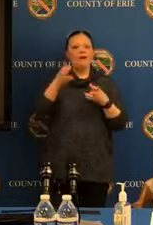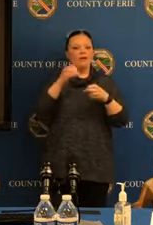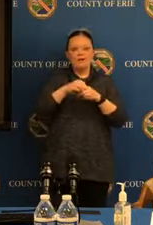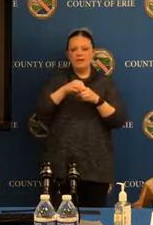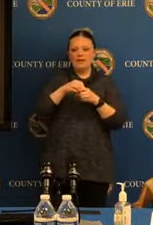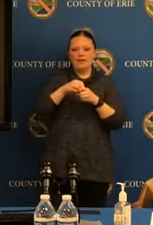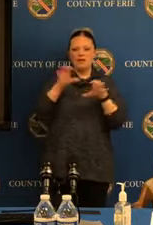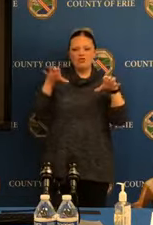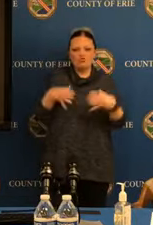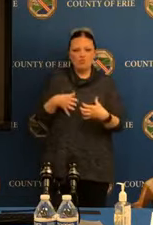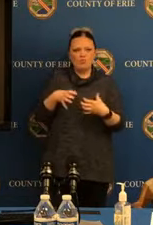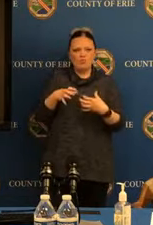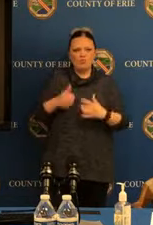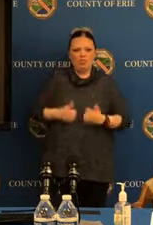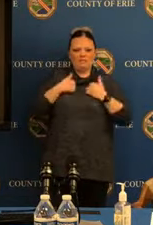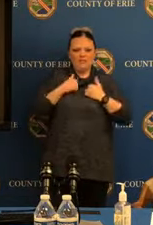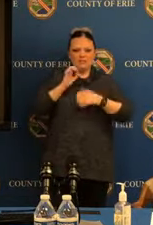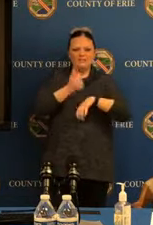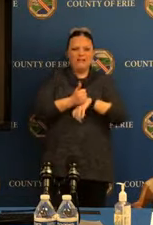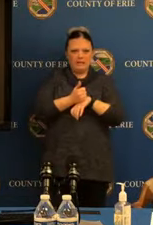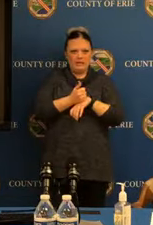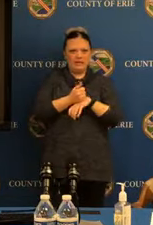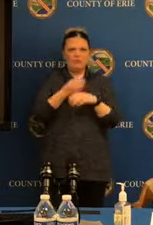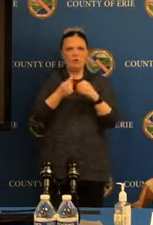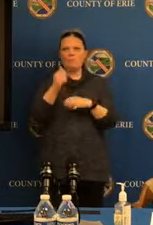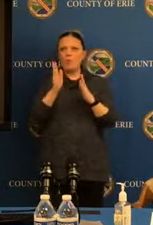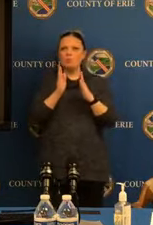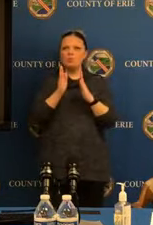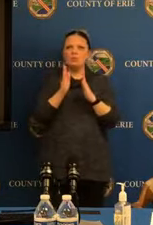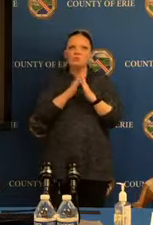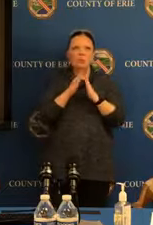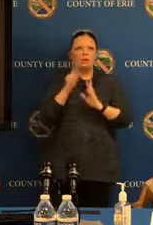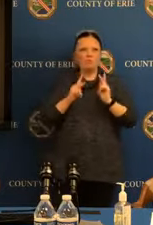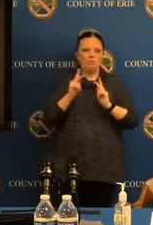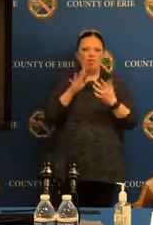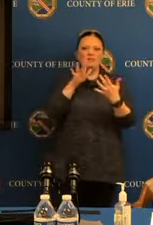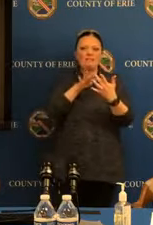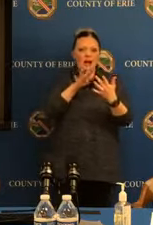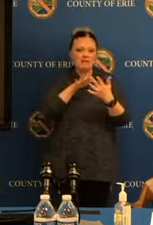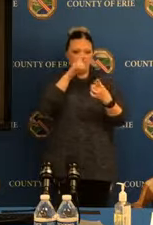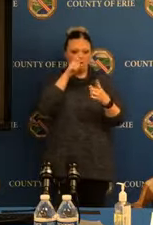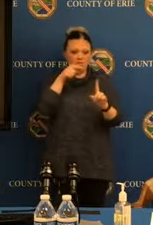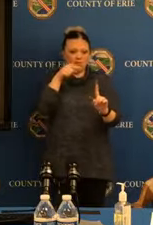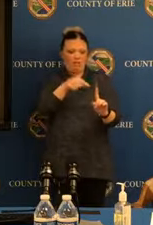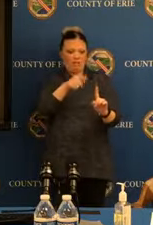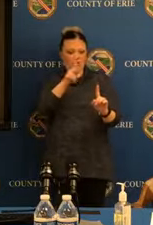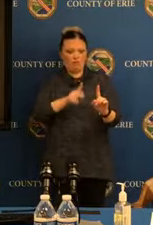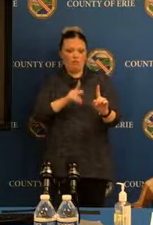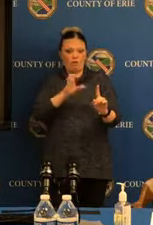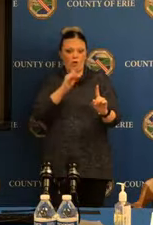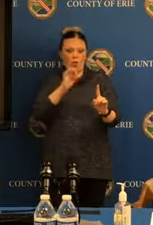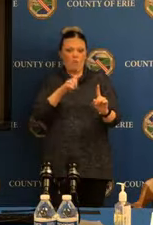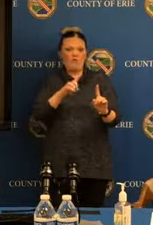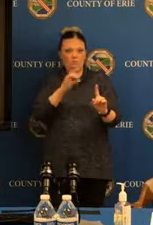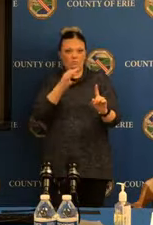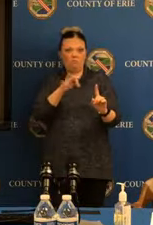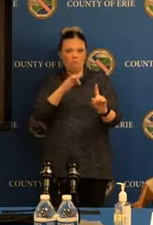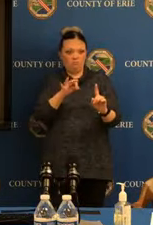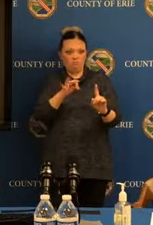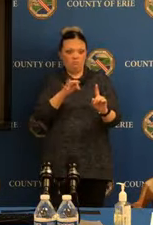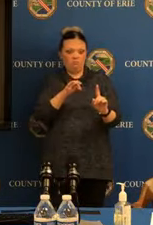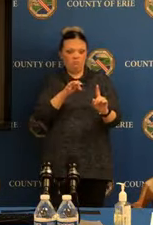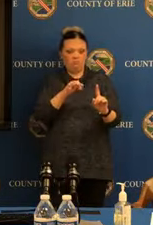you know, most people in the community that are either contacts to somebody who has COVID-19 or suspected COVID-19,